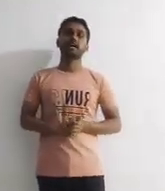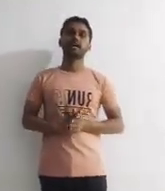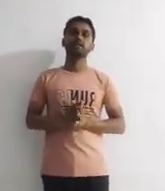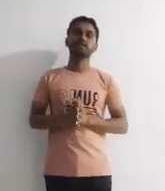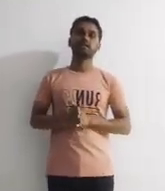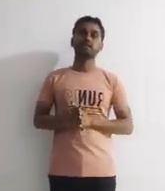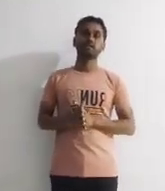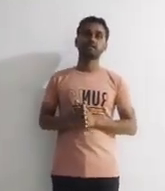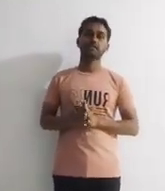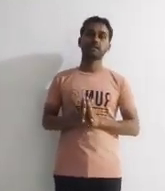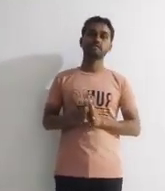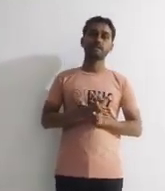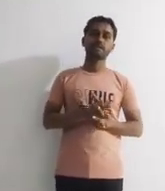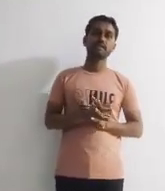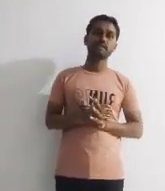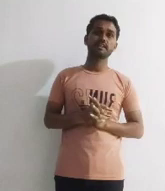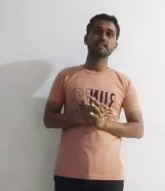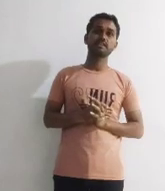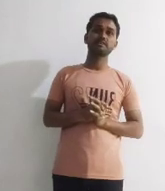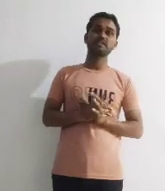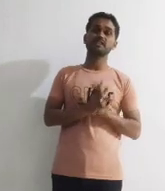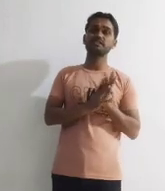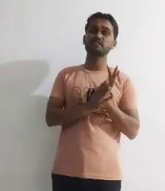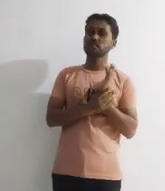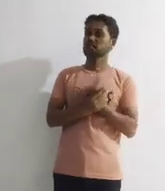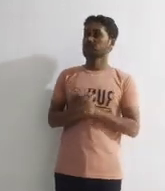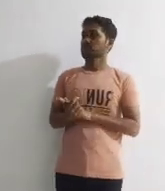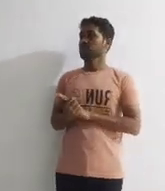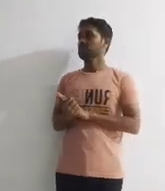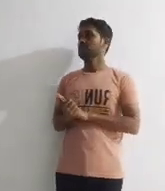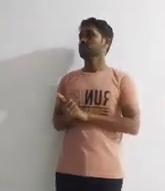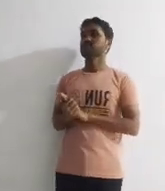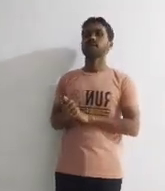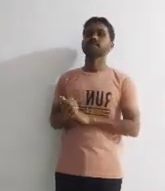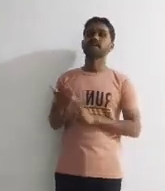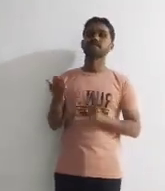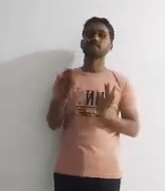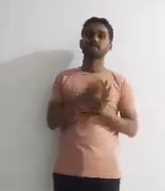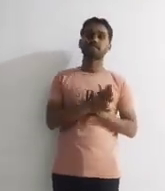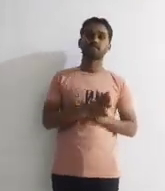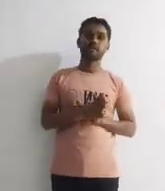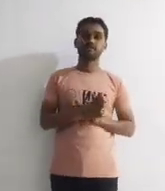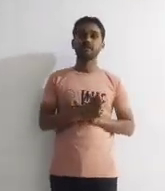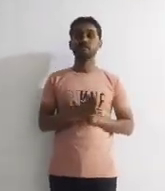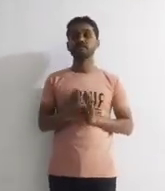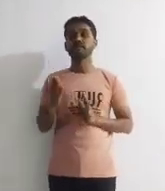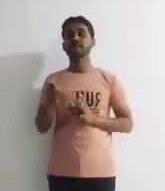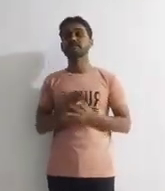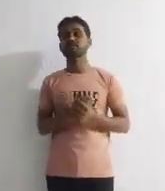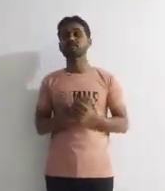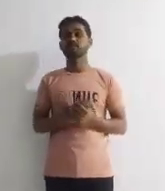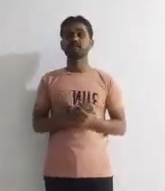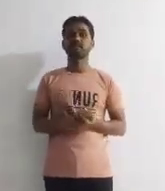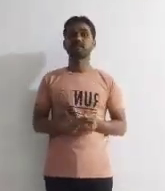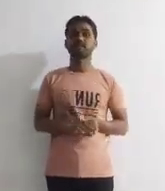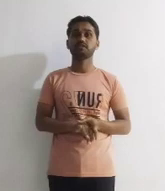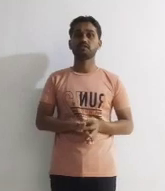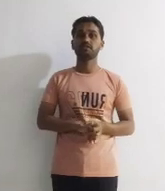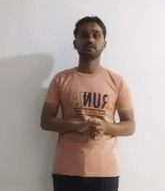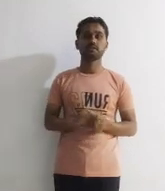And thread-based multitasking means it is a threads as a particular shared resource.